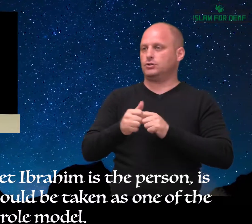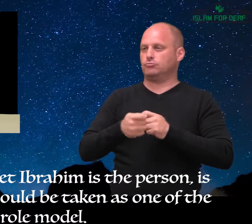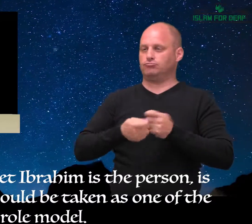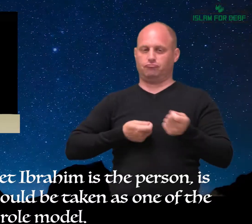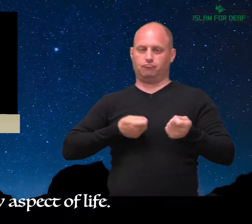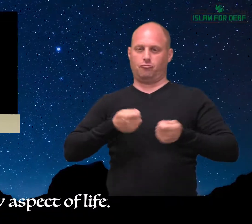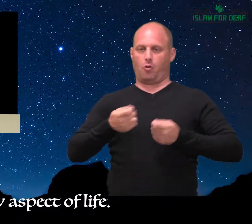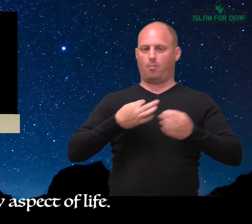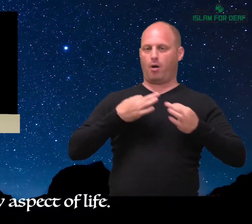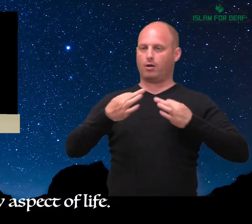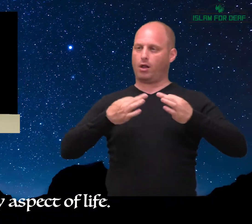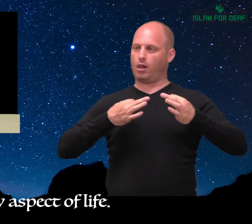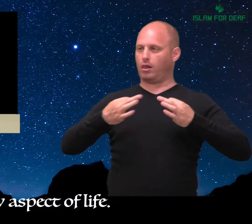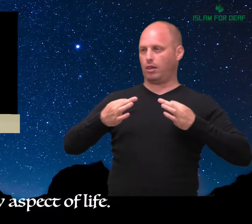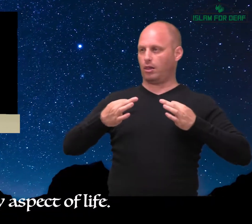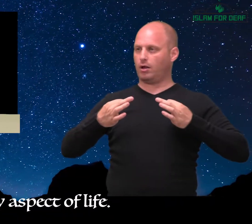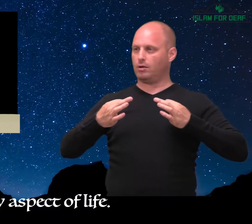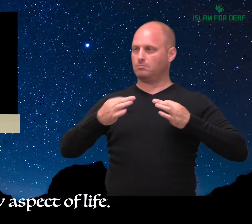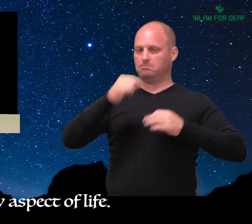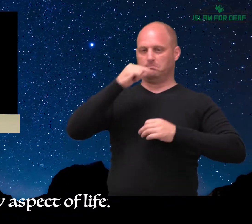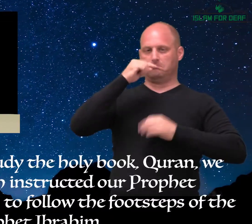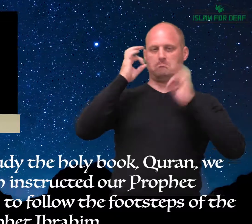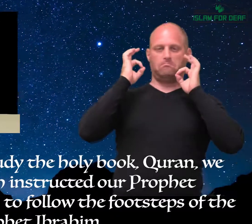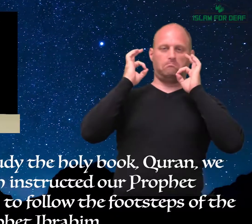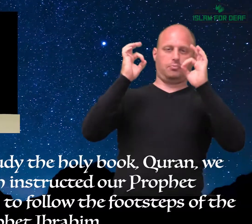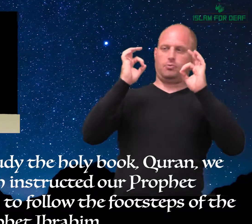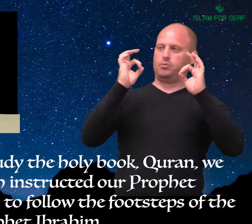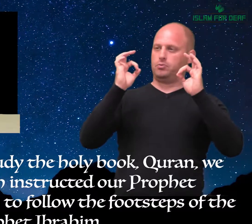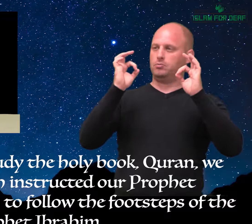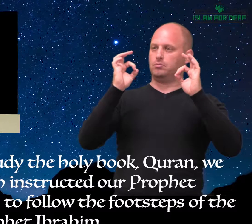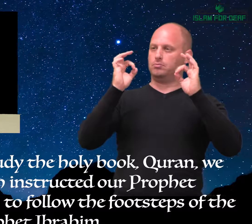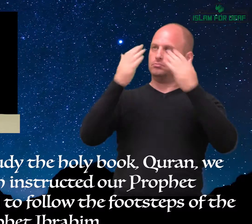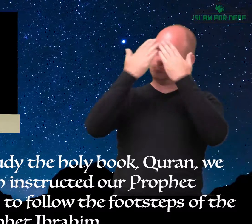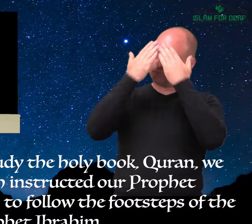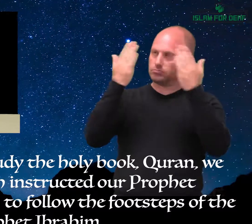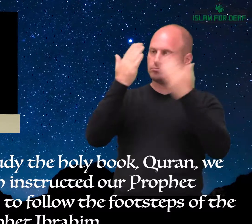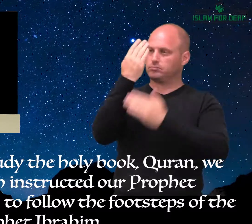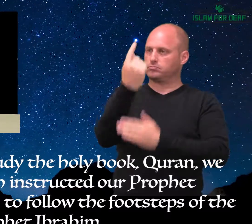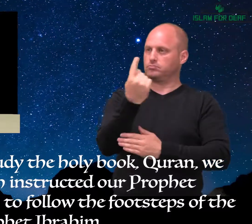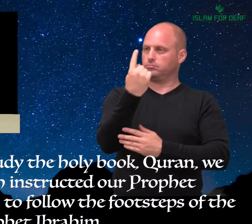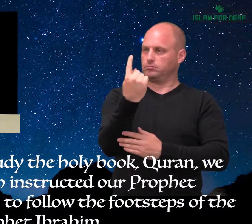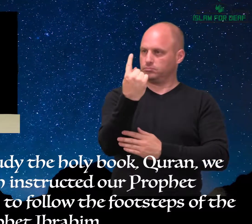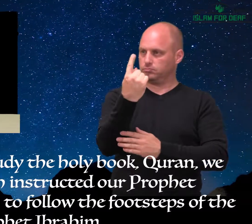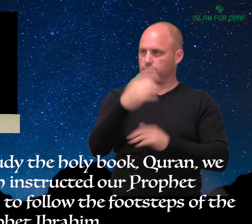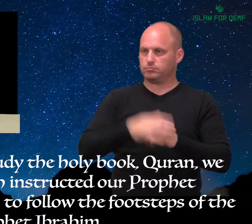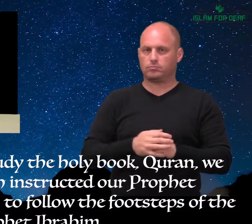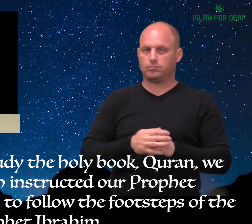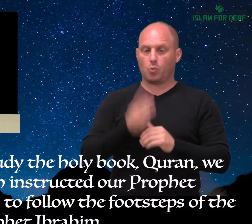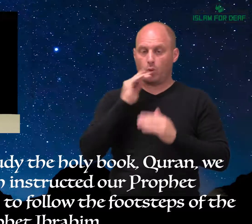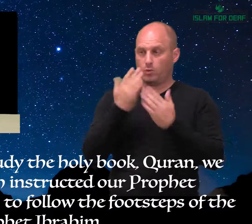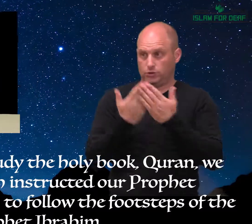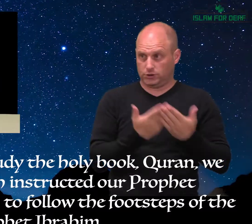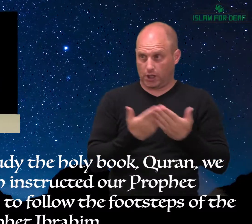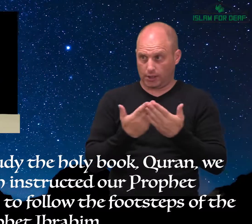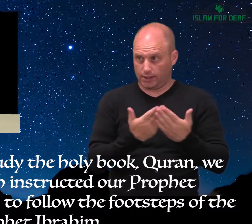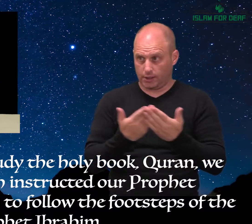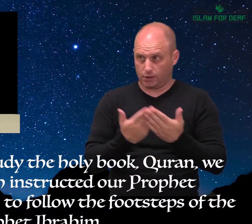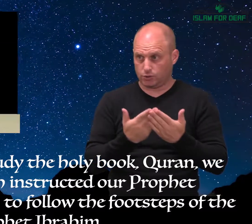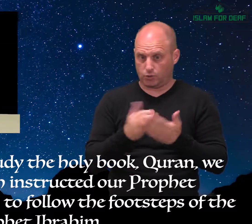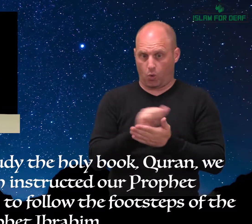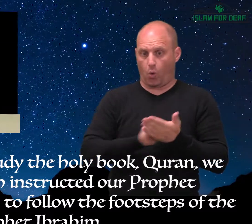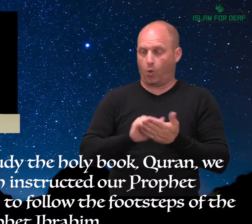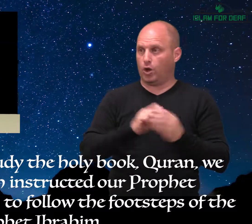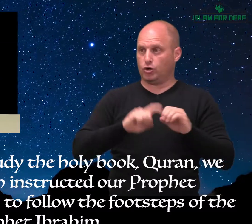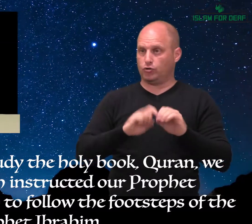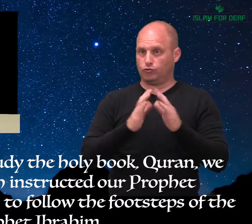in various aspects of life. In fact, when we study the holy book